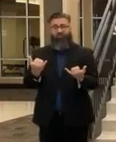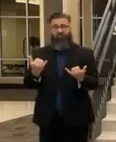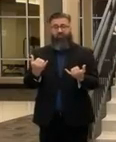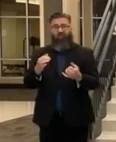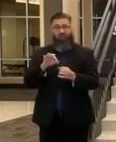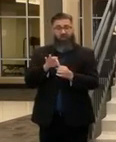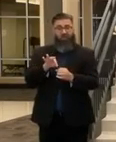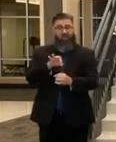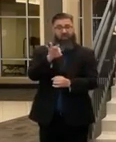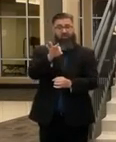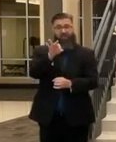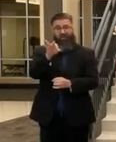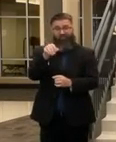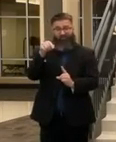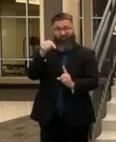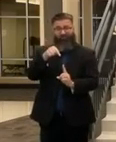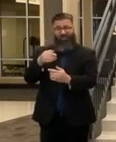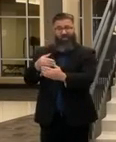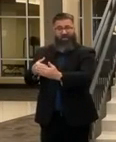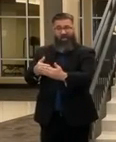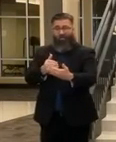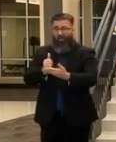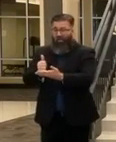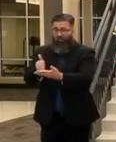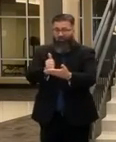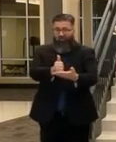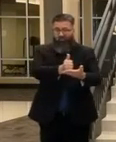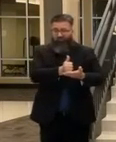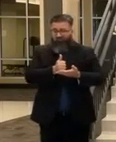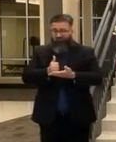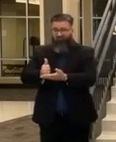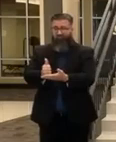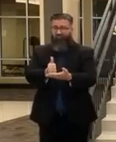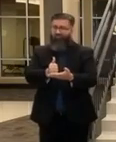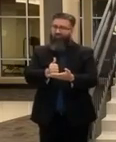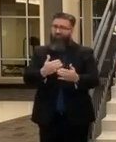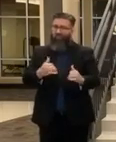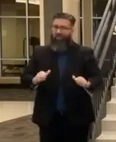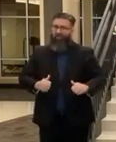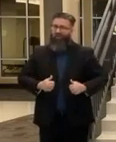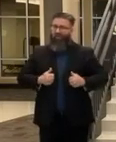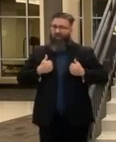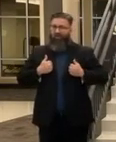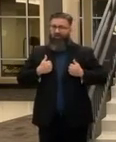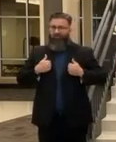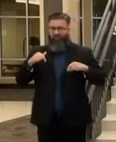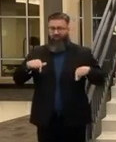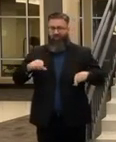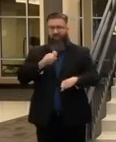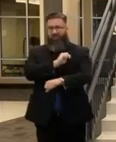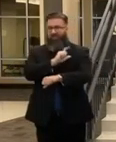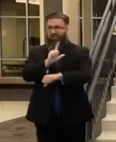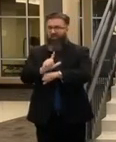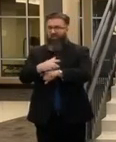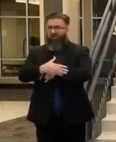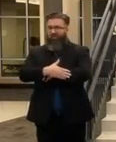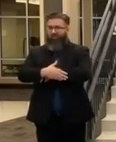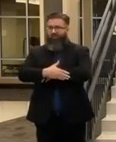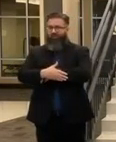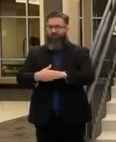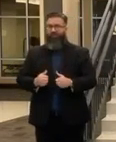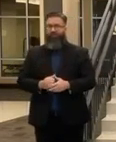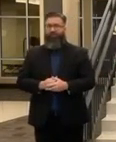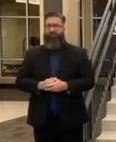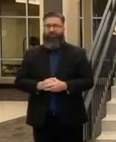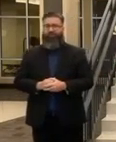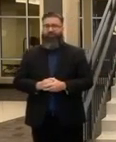helping neighbor is alive and well in St. Louis County. And so,